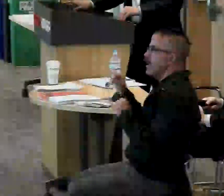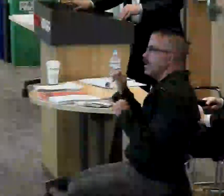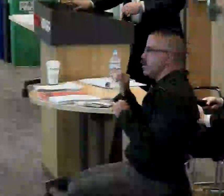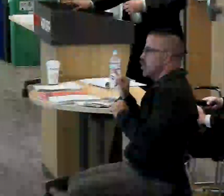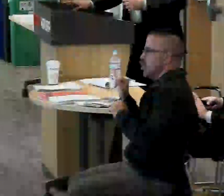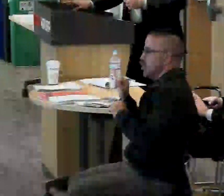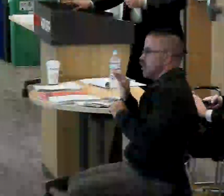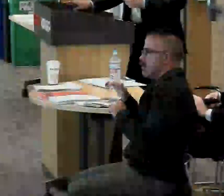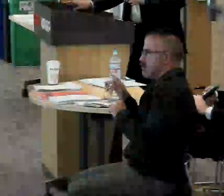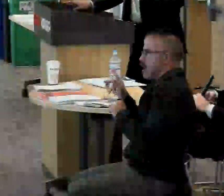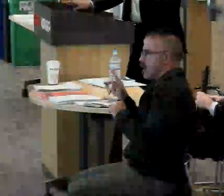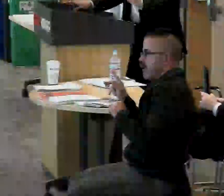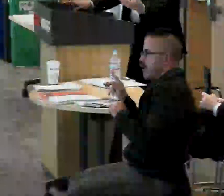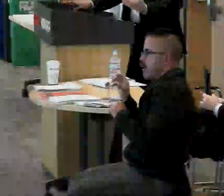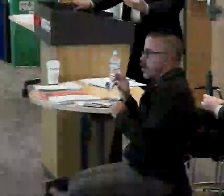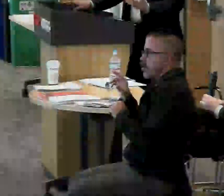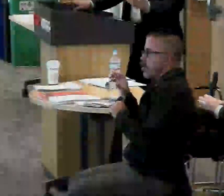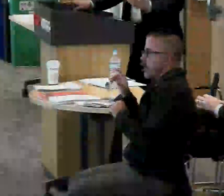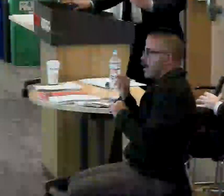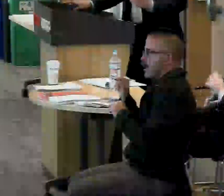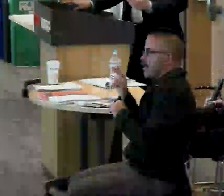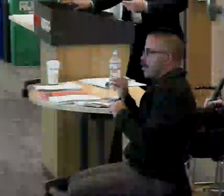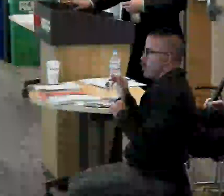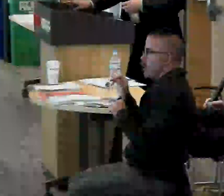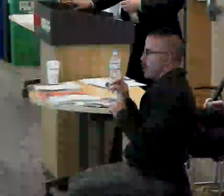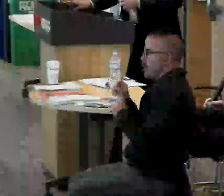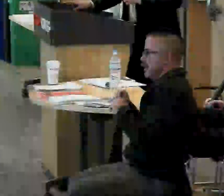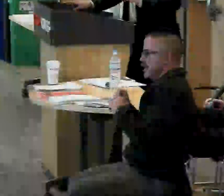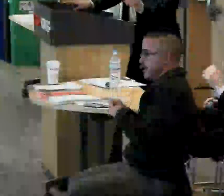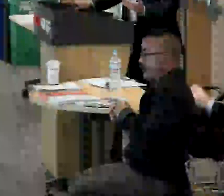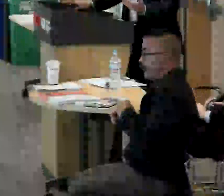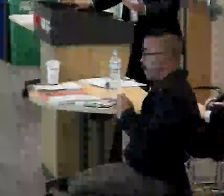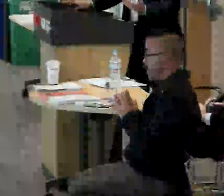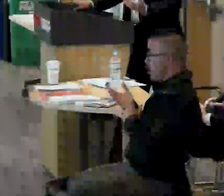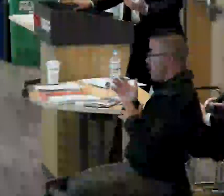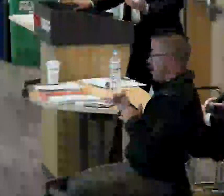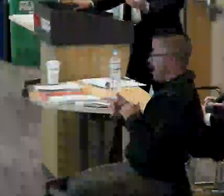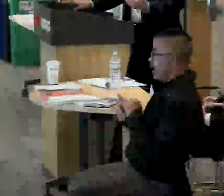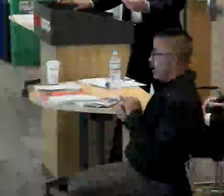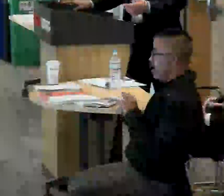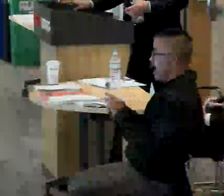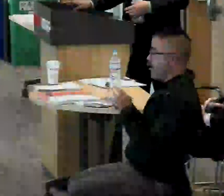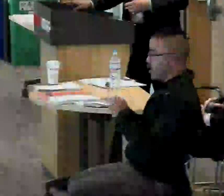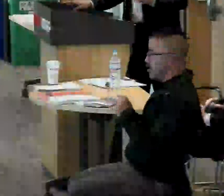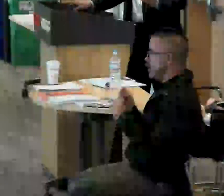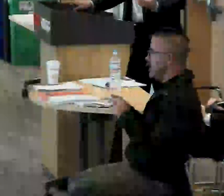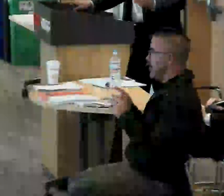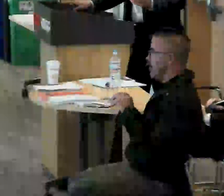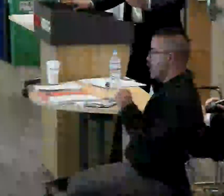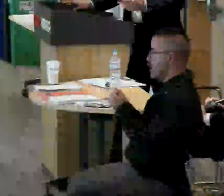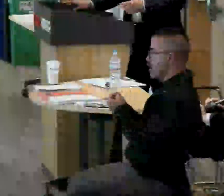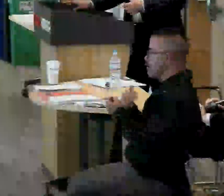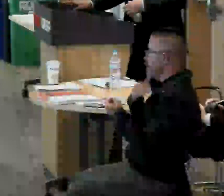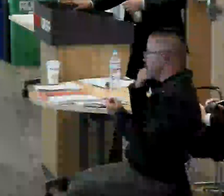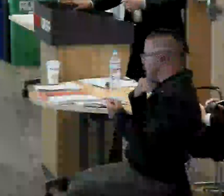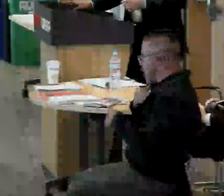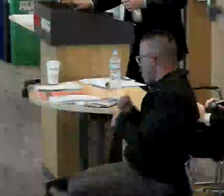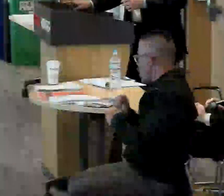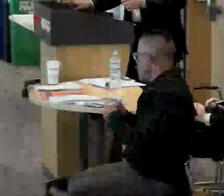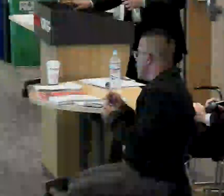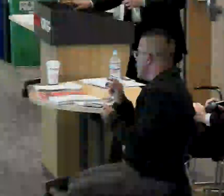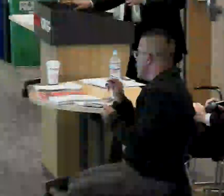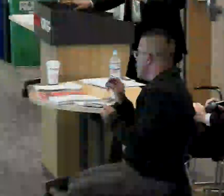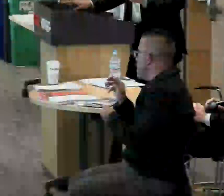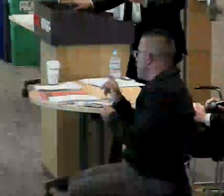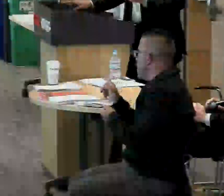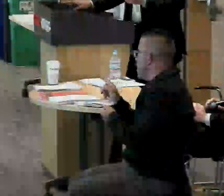system. And through this evaluation and collaboration with a number of different organizations, I know I work with Tom and working with the